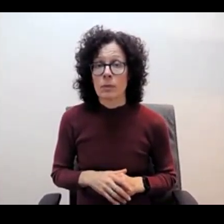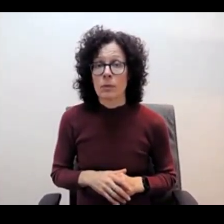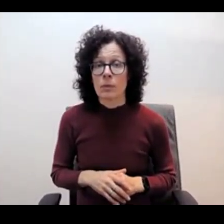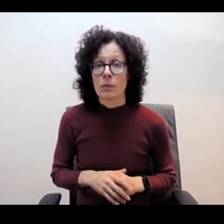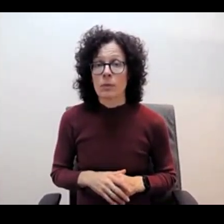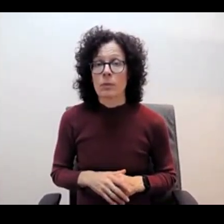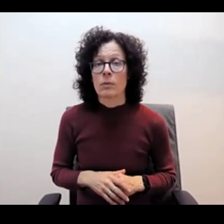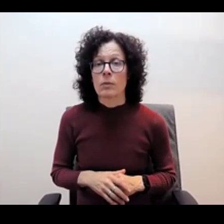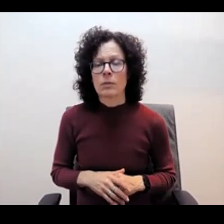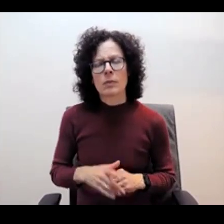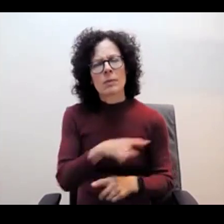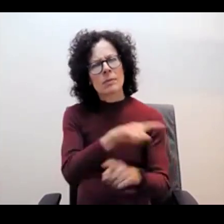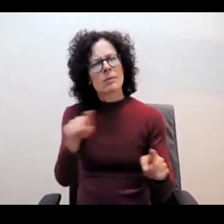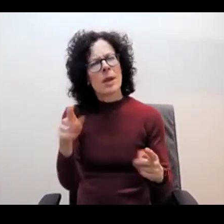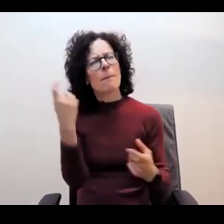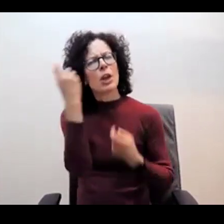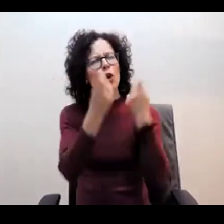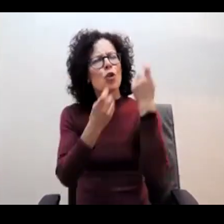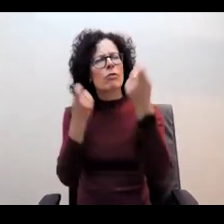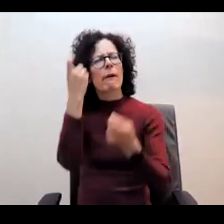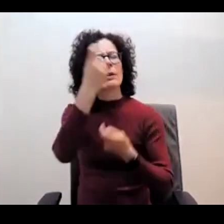Be curious.